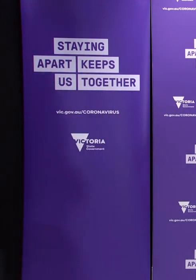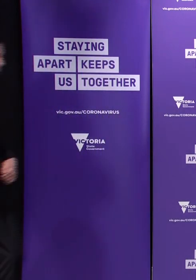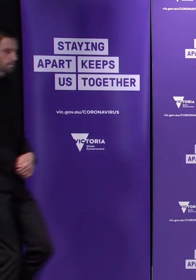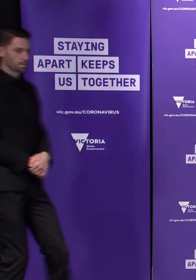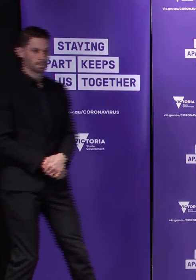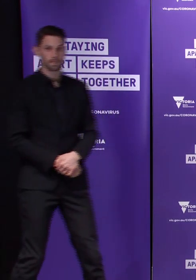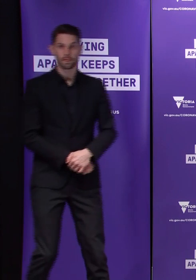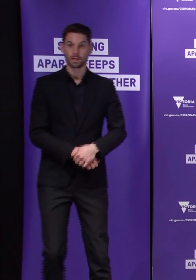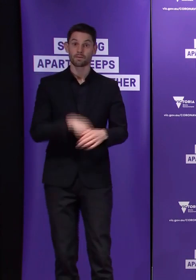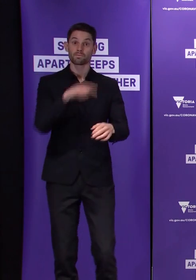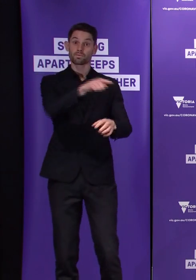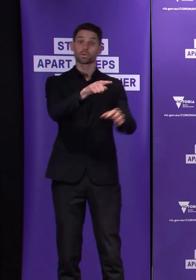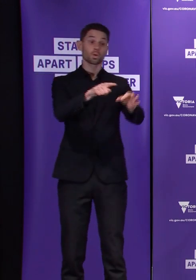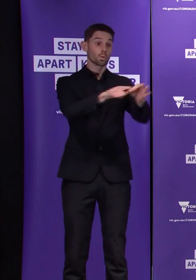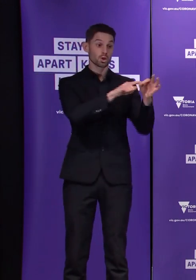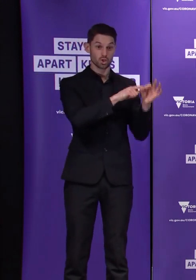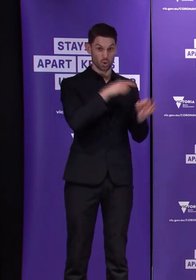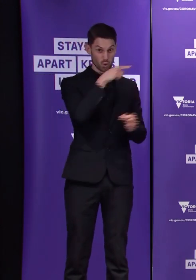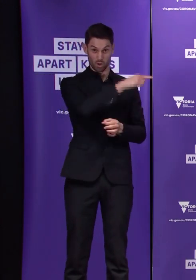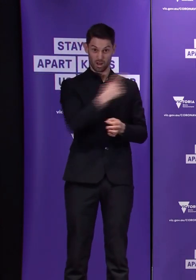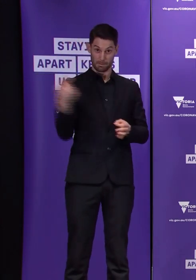a day Thanks for off. reminding me of that, Rachel.